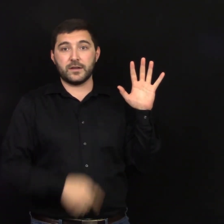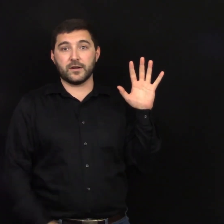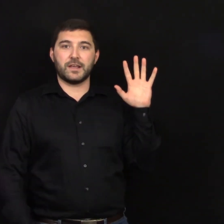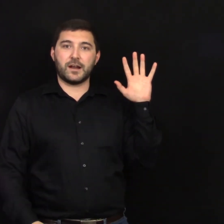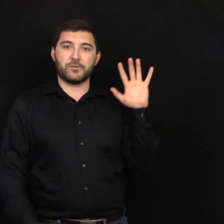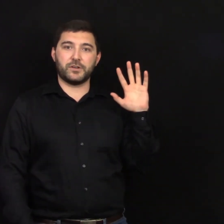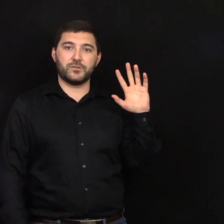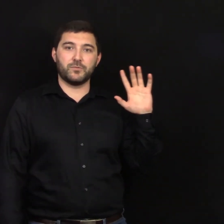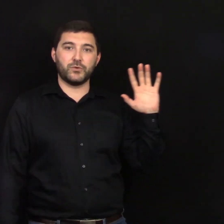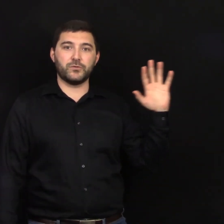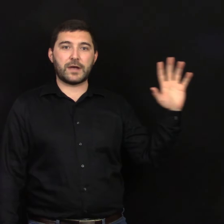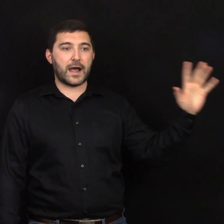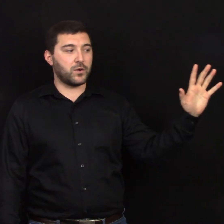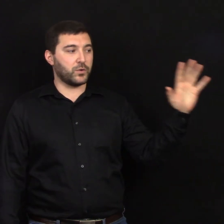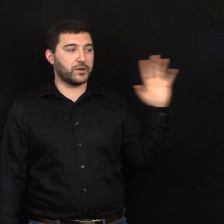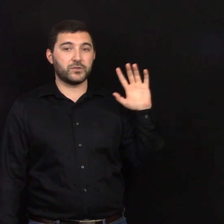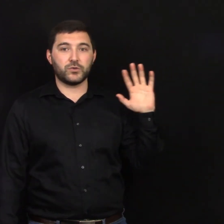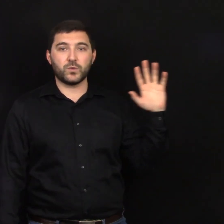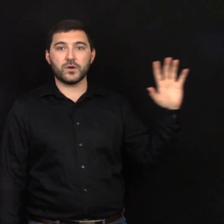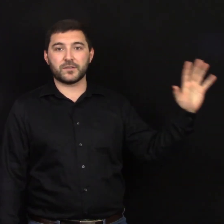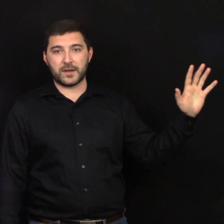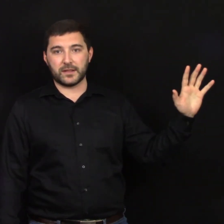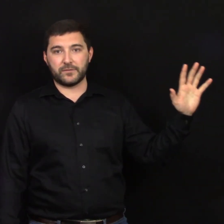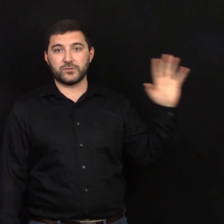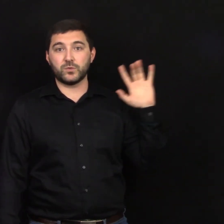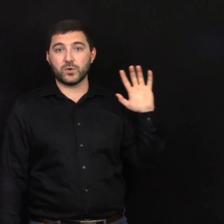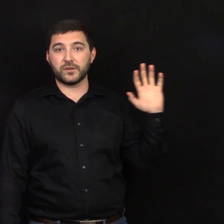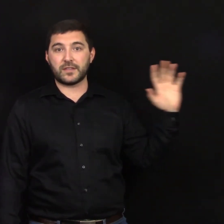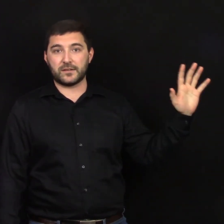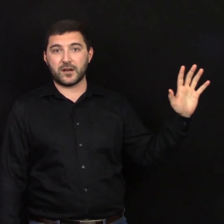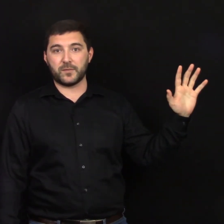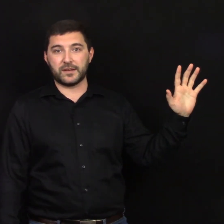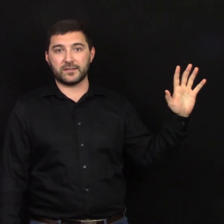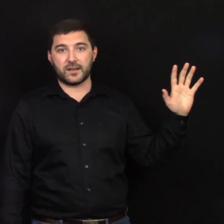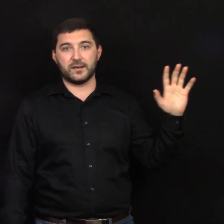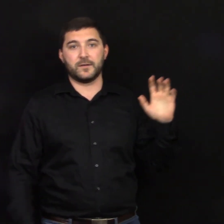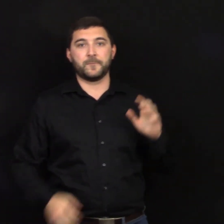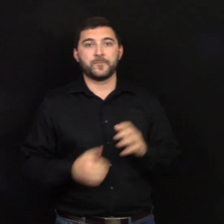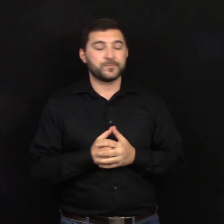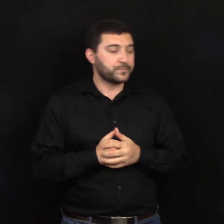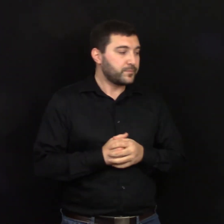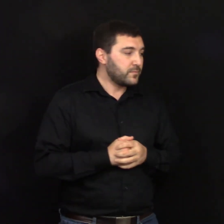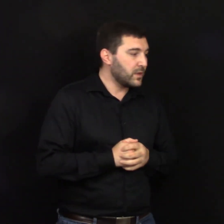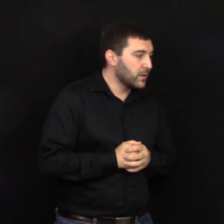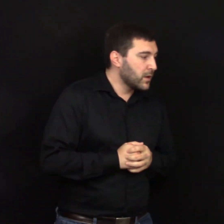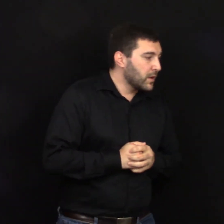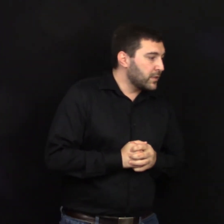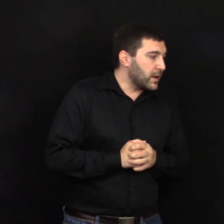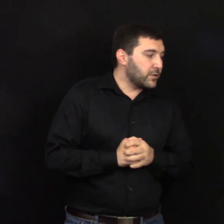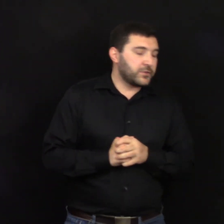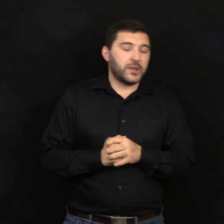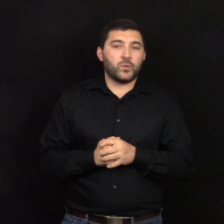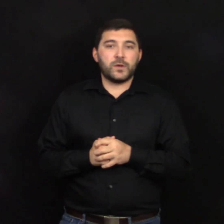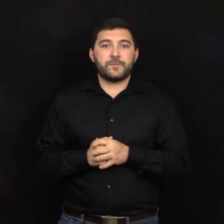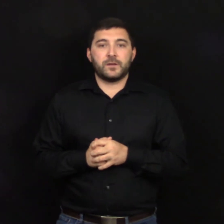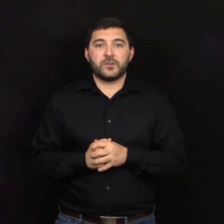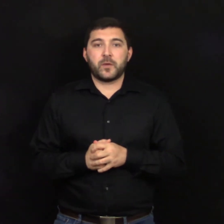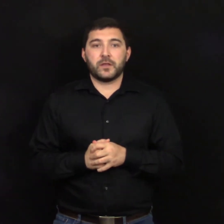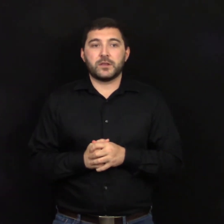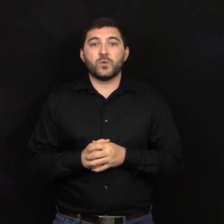and I'm going to move outward towards my left, towards that dominant side. The other thing when fingerspelling, you want to